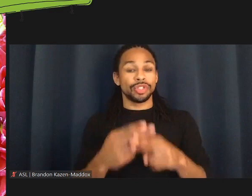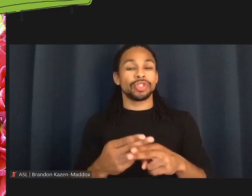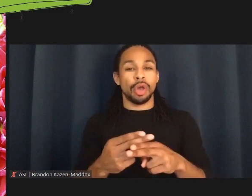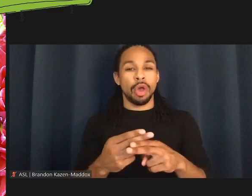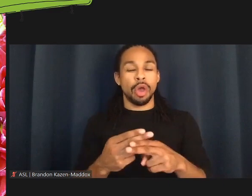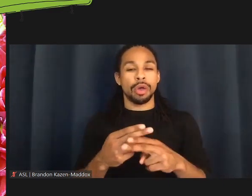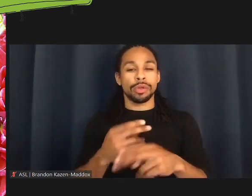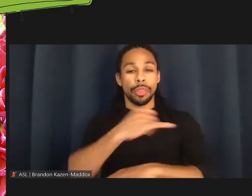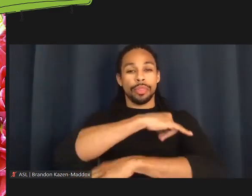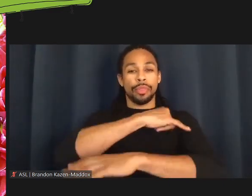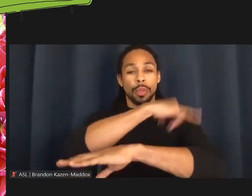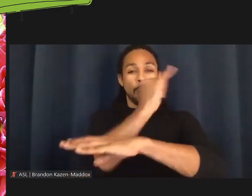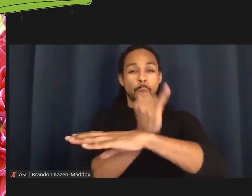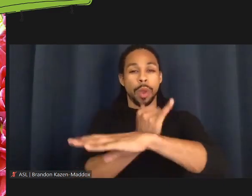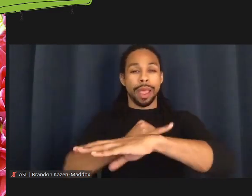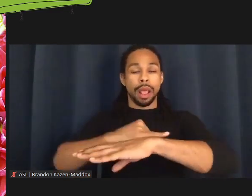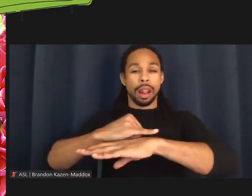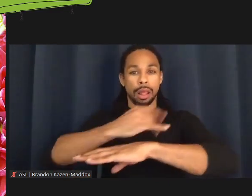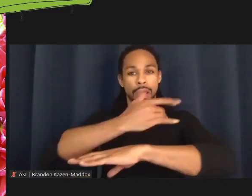Dream.